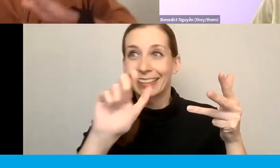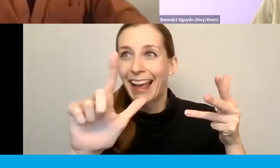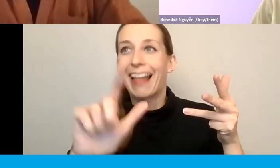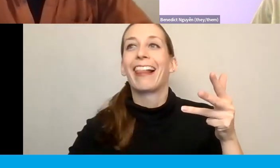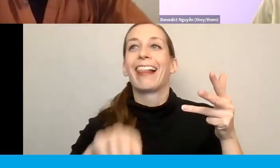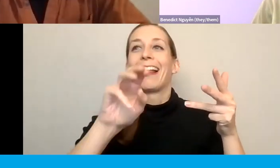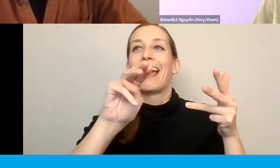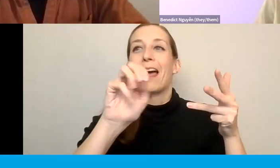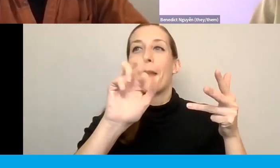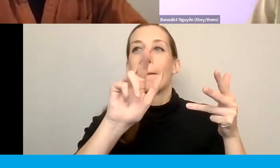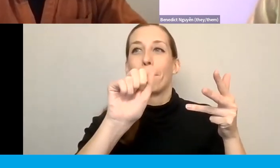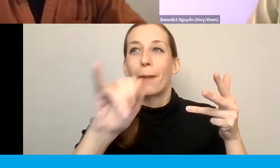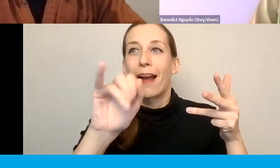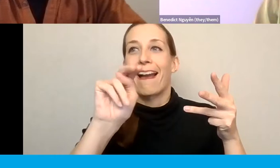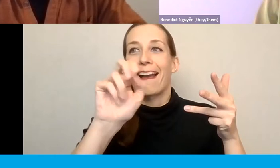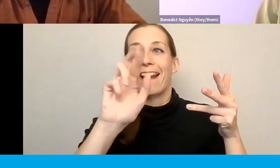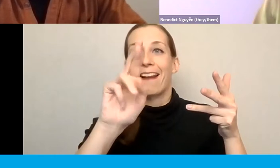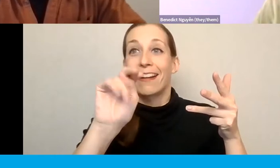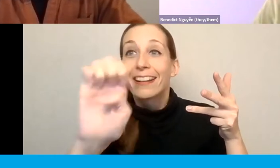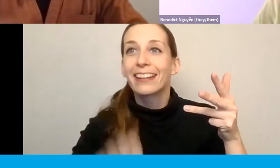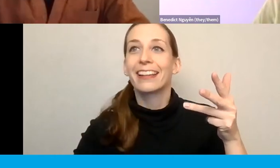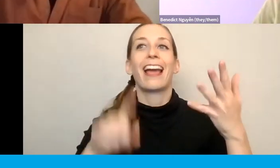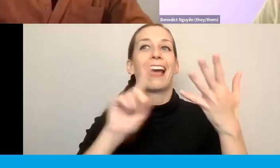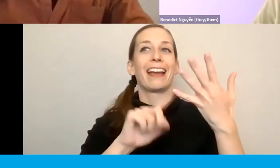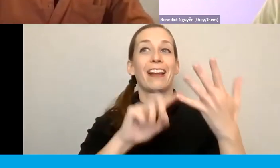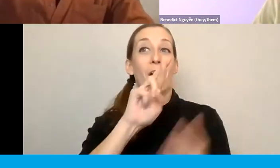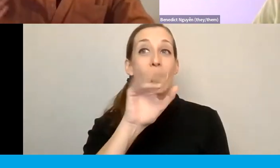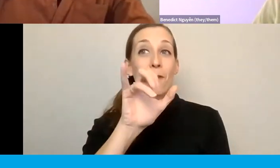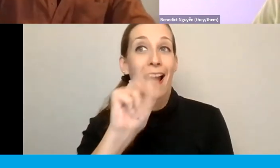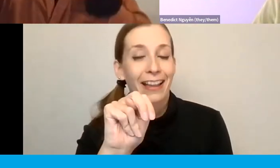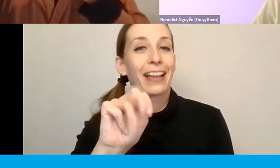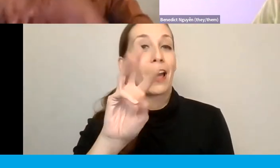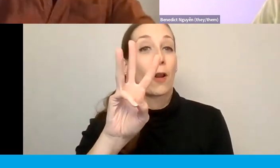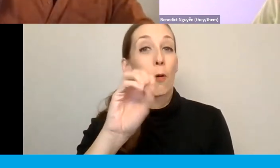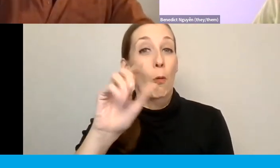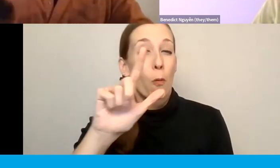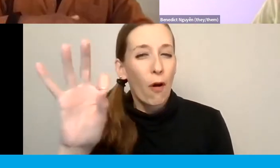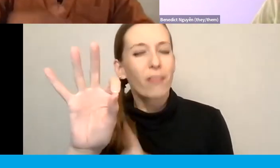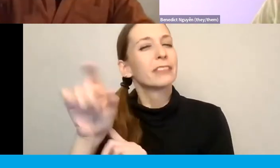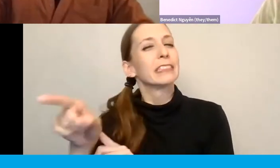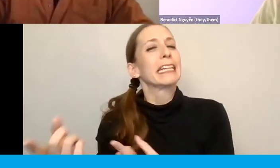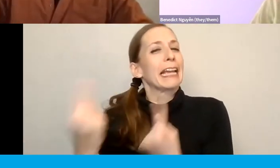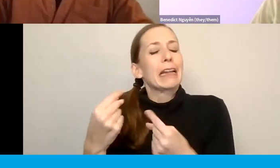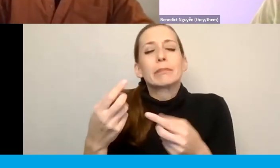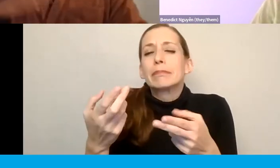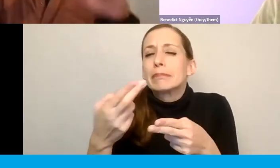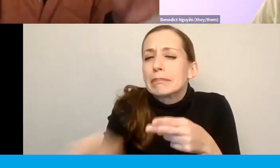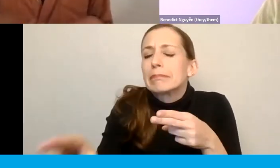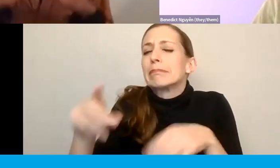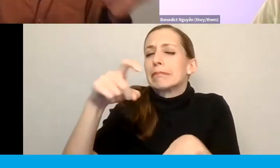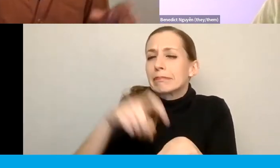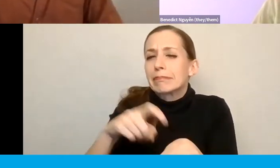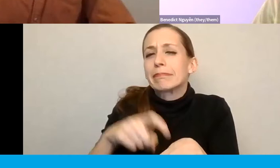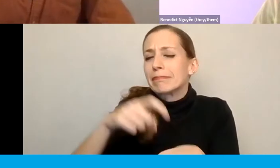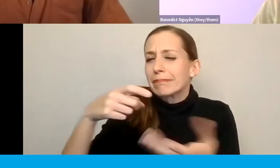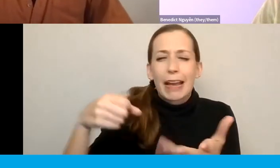Sorry. And I was working with Ryan Wolf, who came for short periods of time, but several times throughout the week to